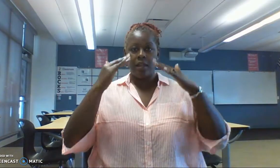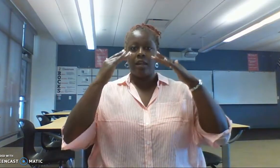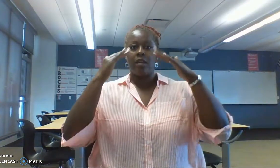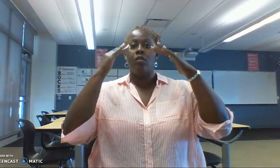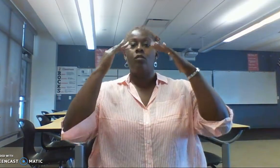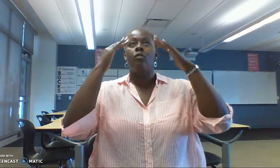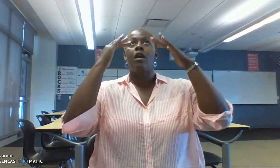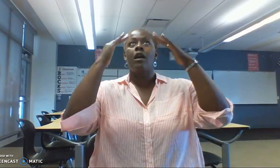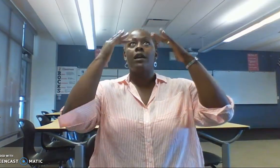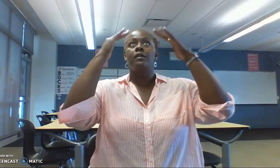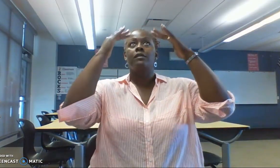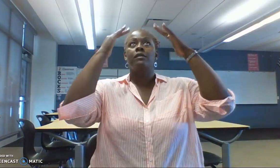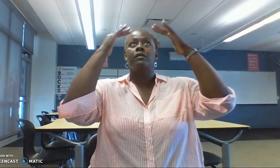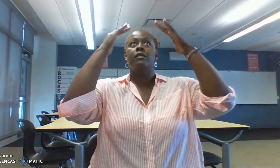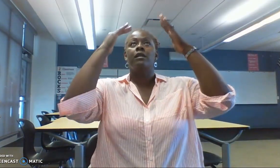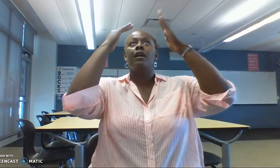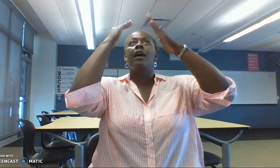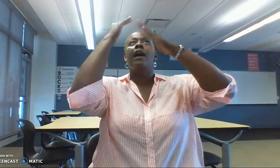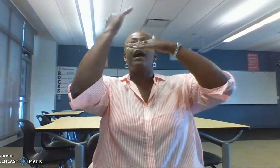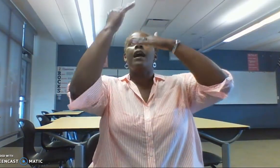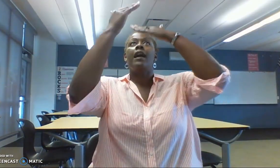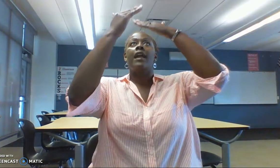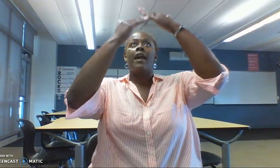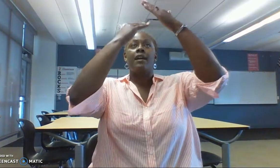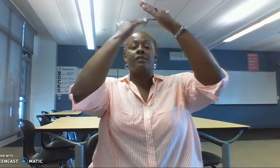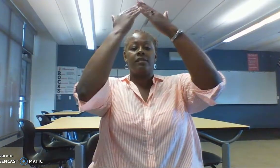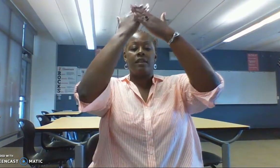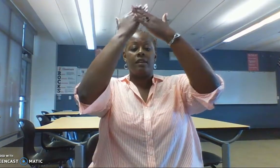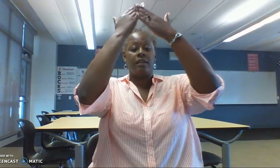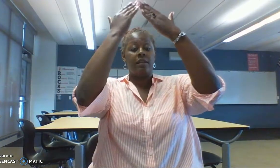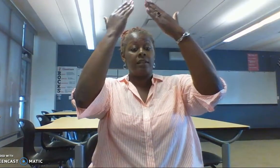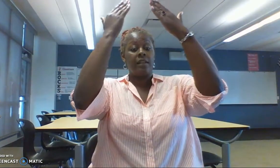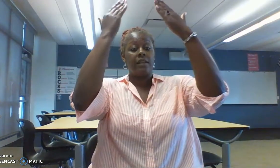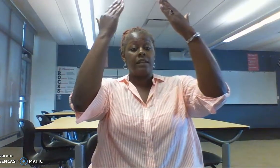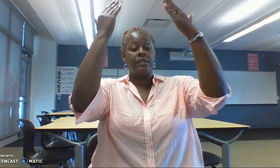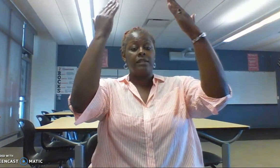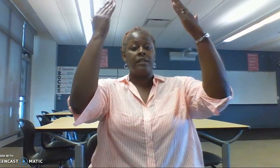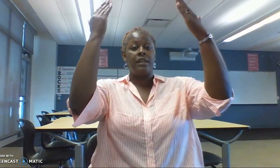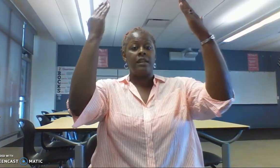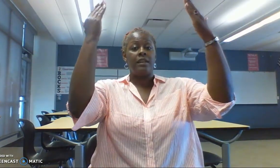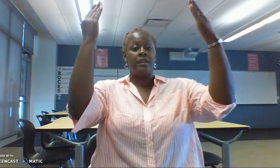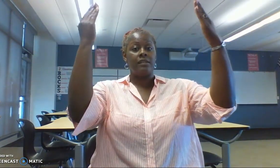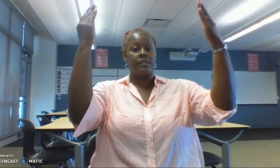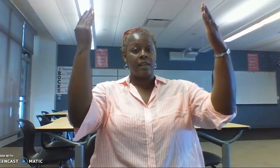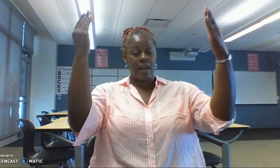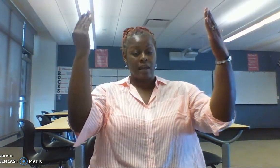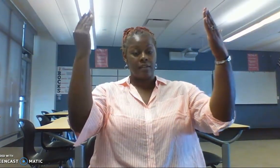rejoicing rise high as the glistening skies.